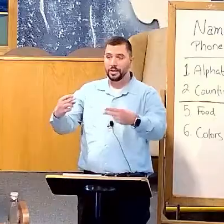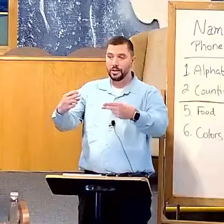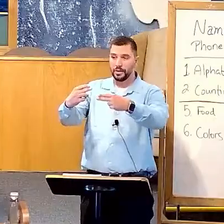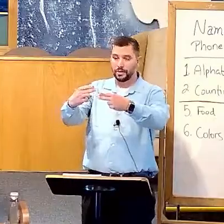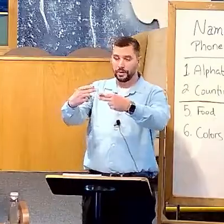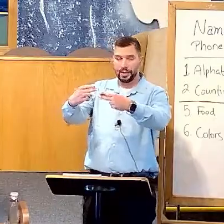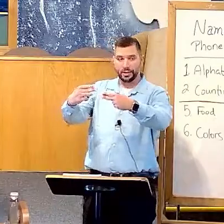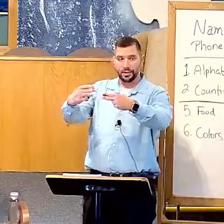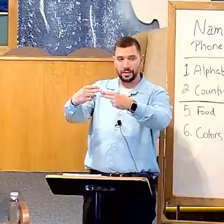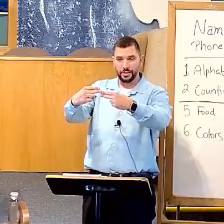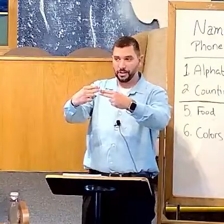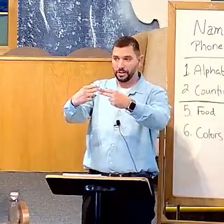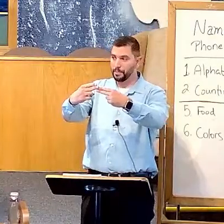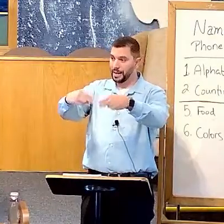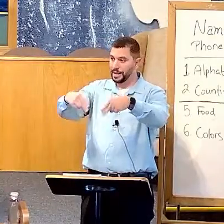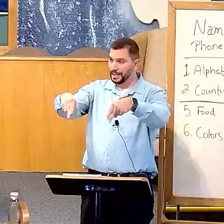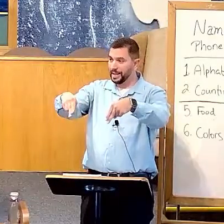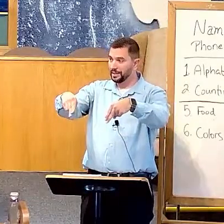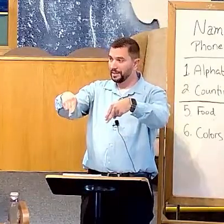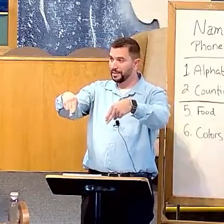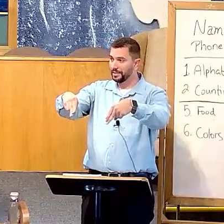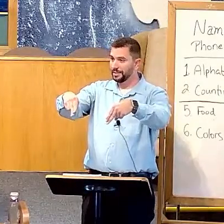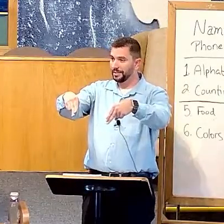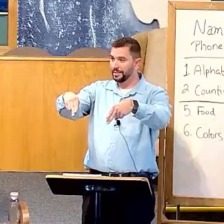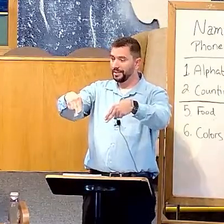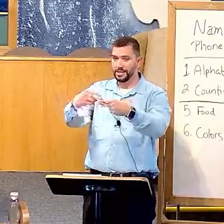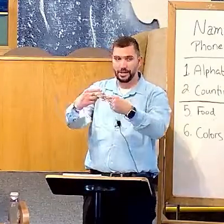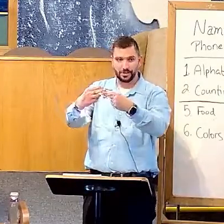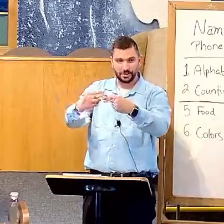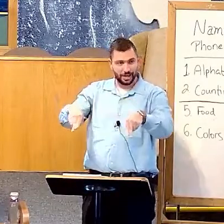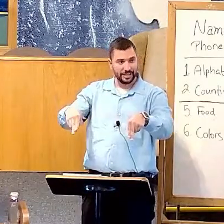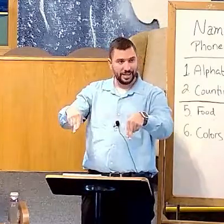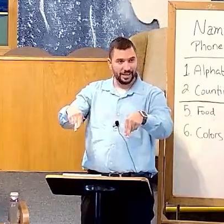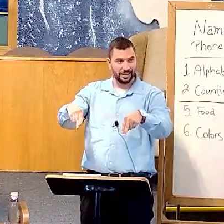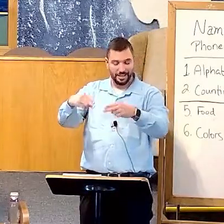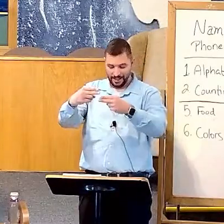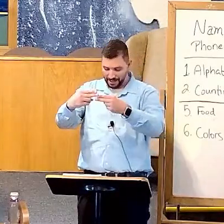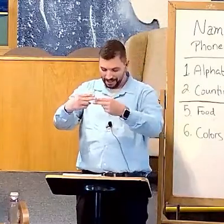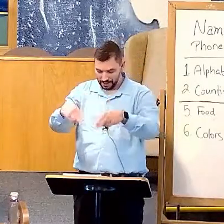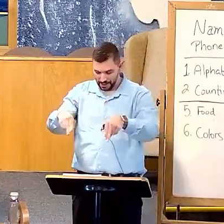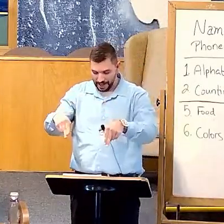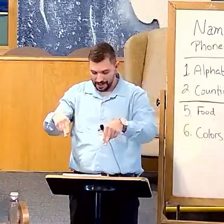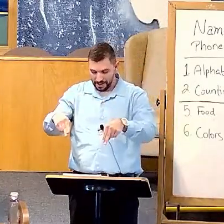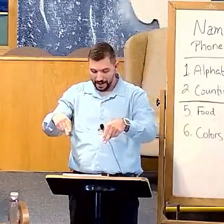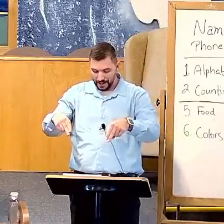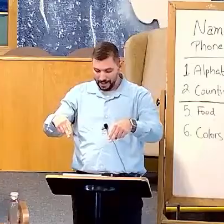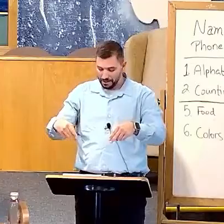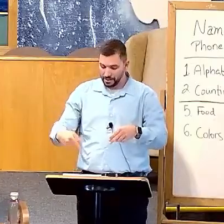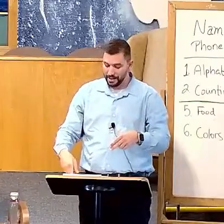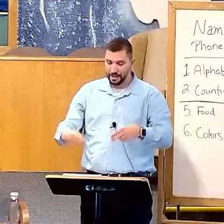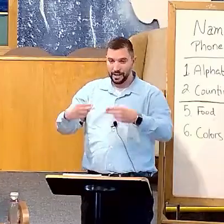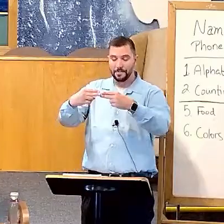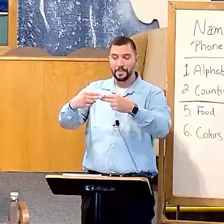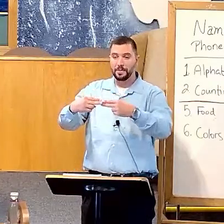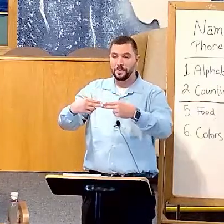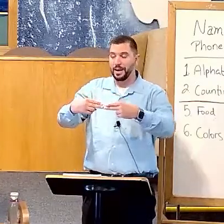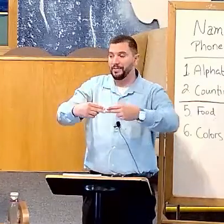You're gonna break the egg, and you're cracking the egg. That's egg. Now it's not in here, but I have to say